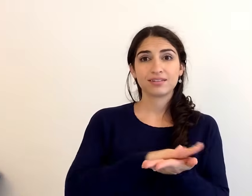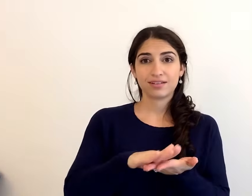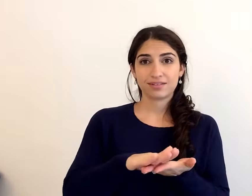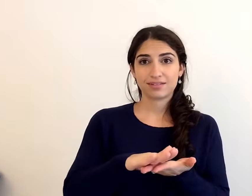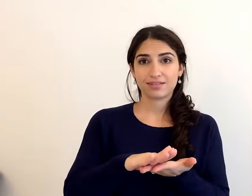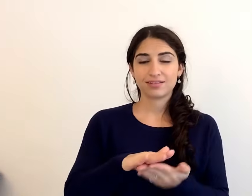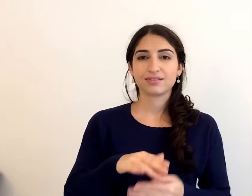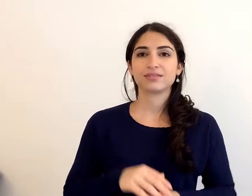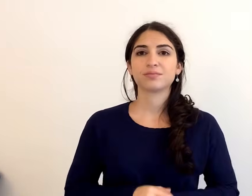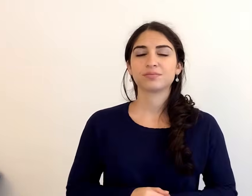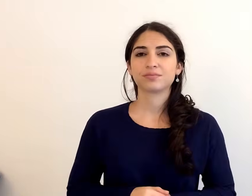nice.